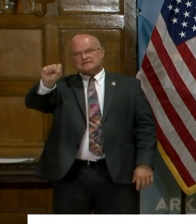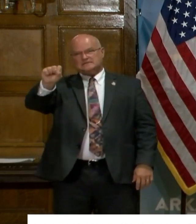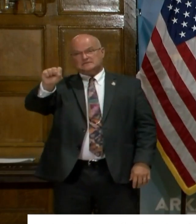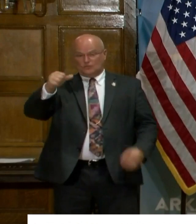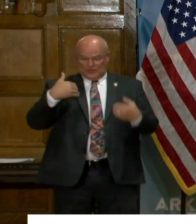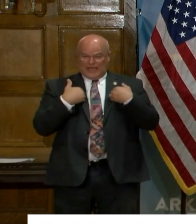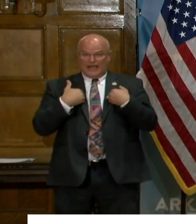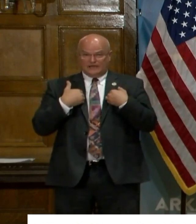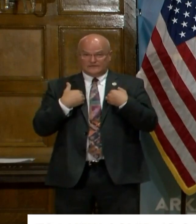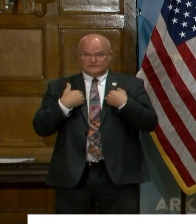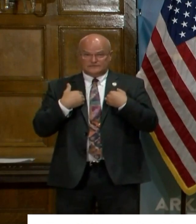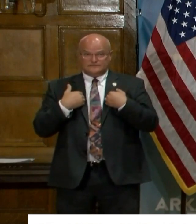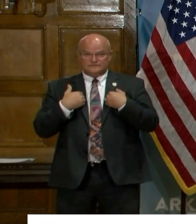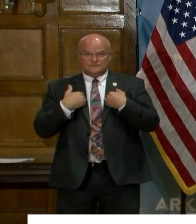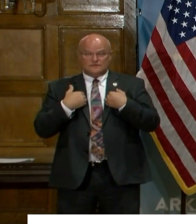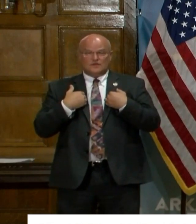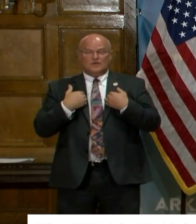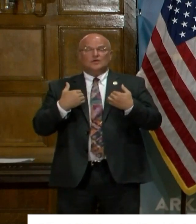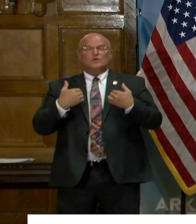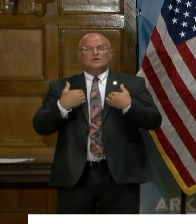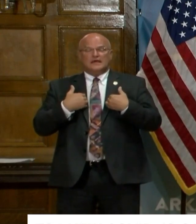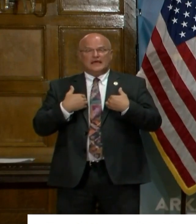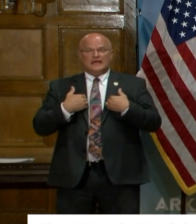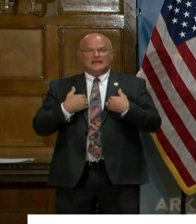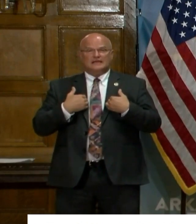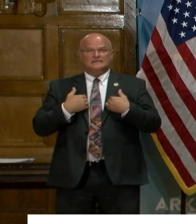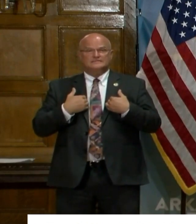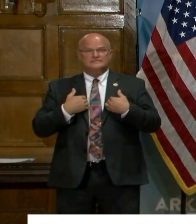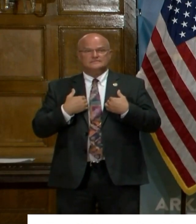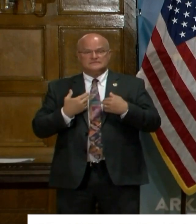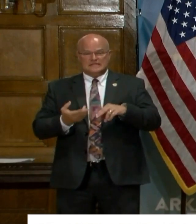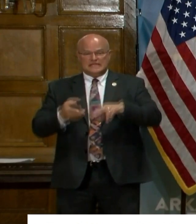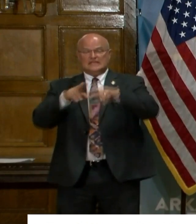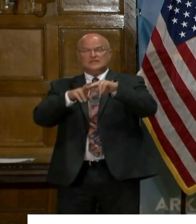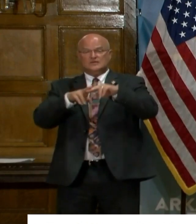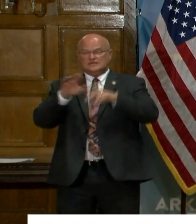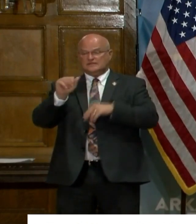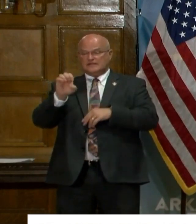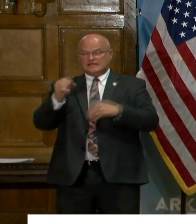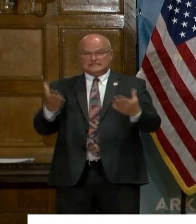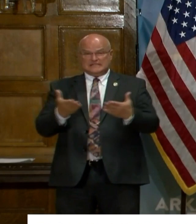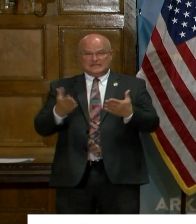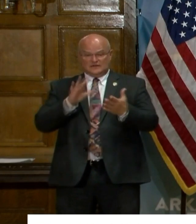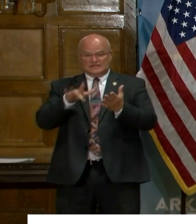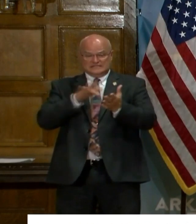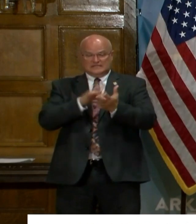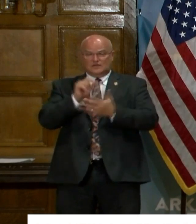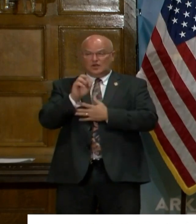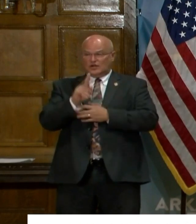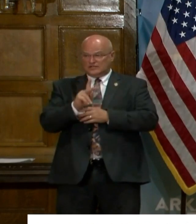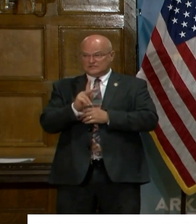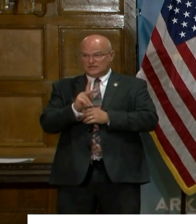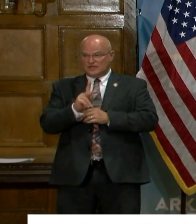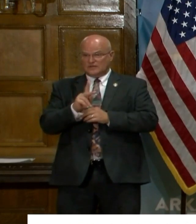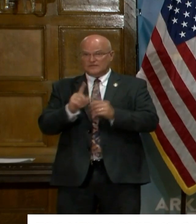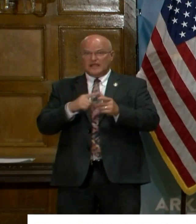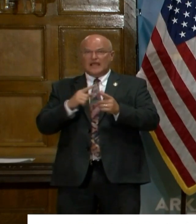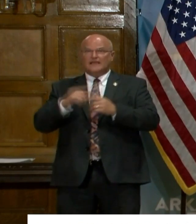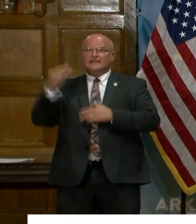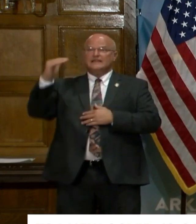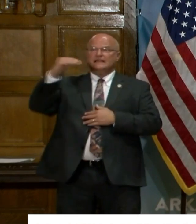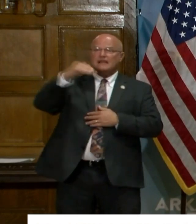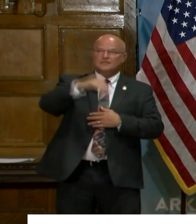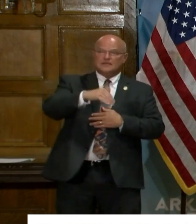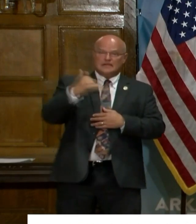have. We had an increase of cases here in central Arkansas, and then it came